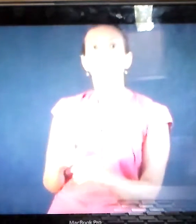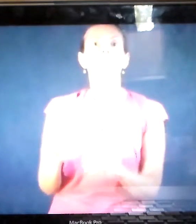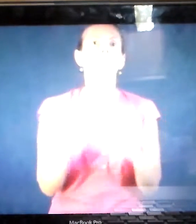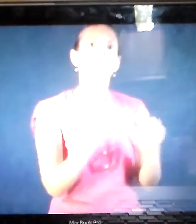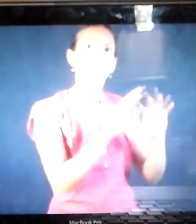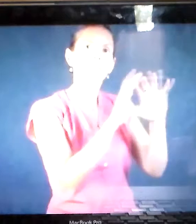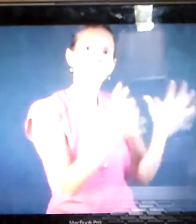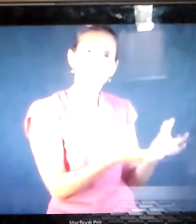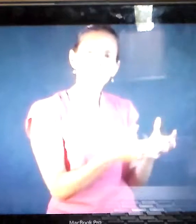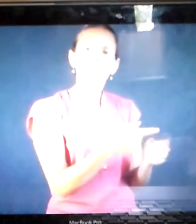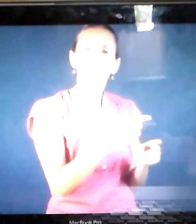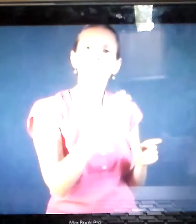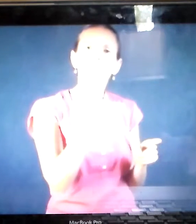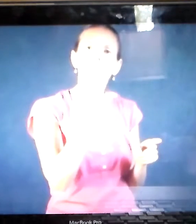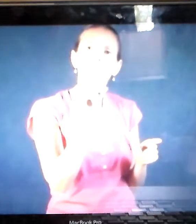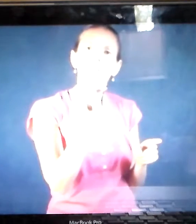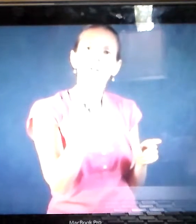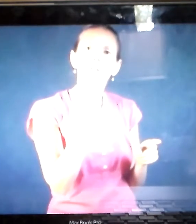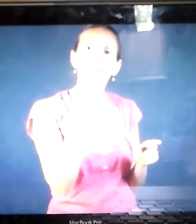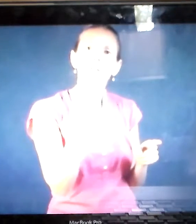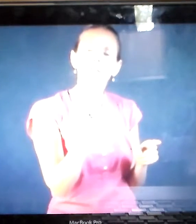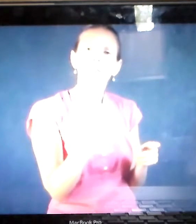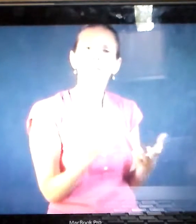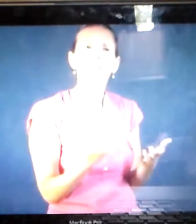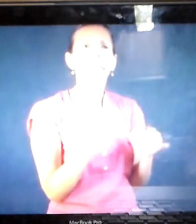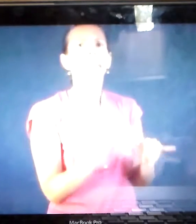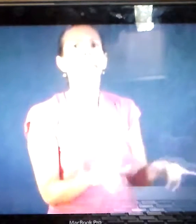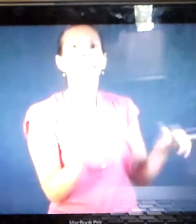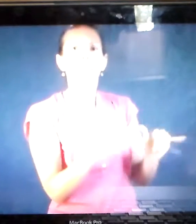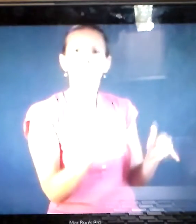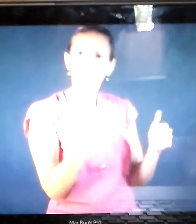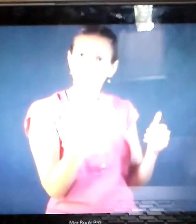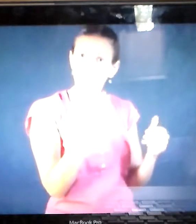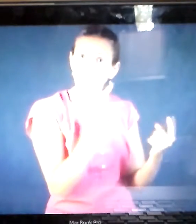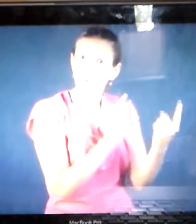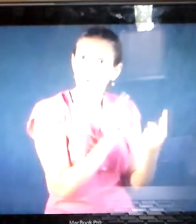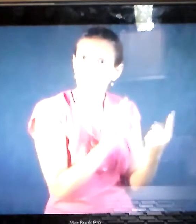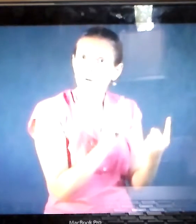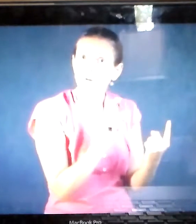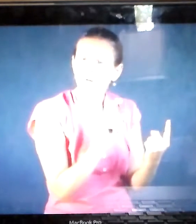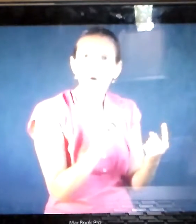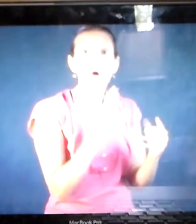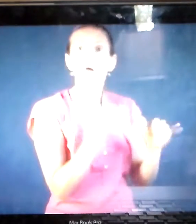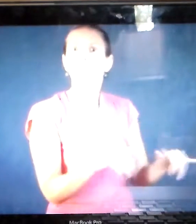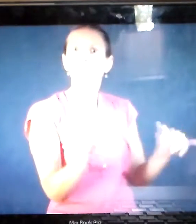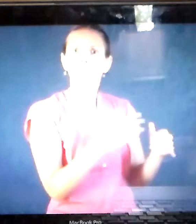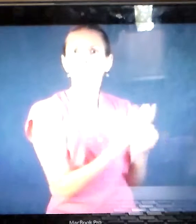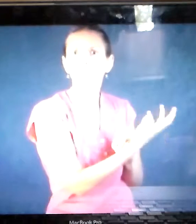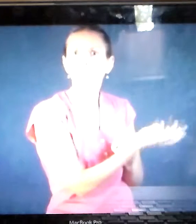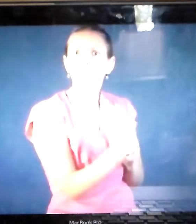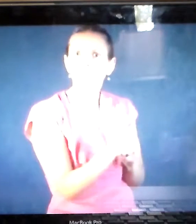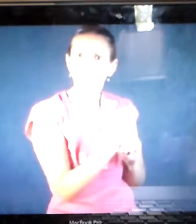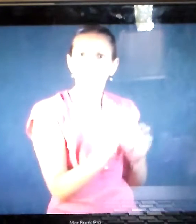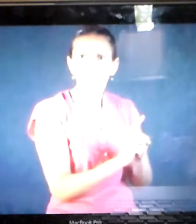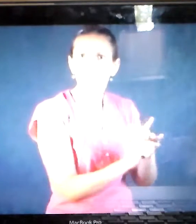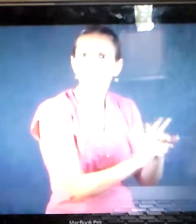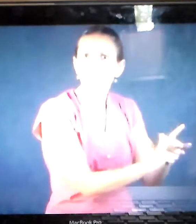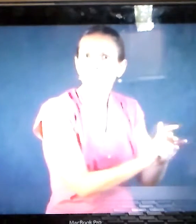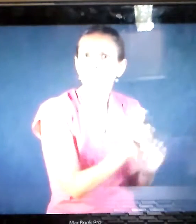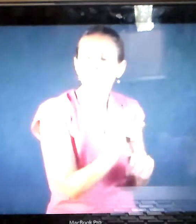And there was this group, and then there was another group that was on the context and interactions that